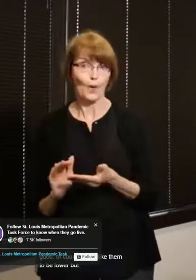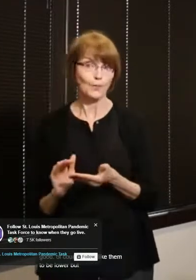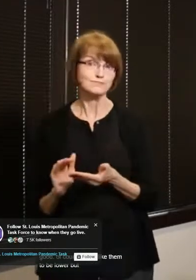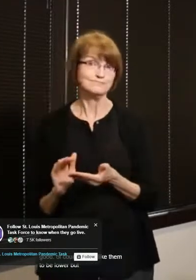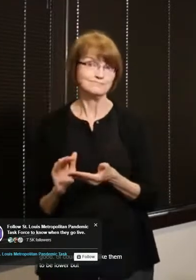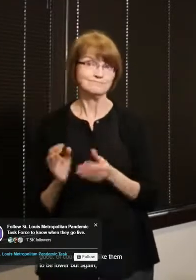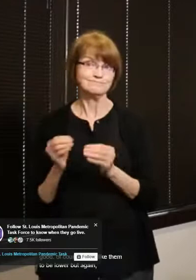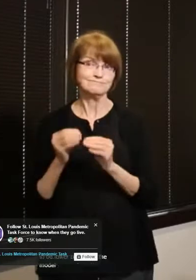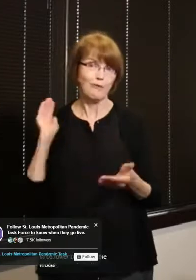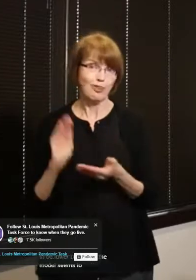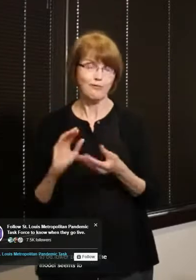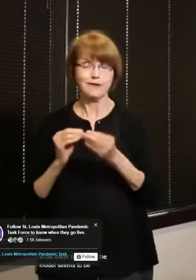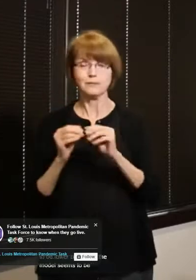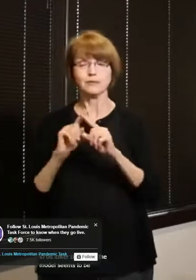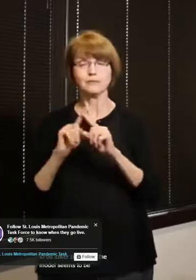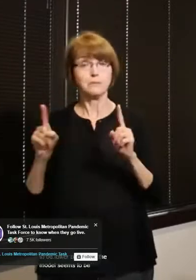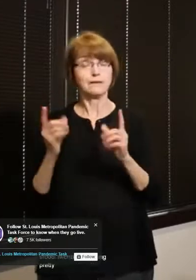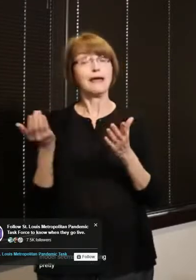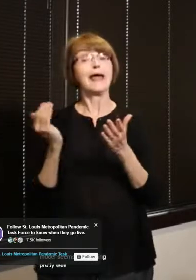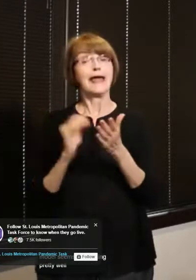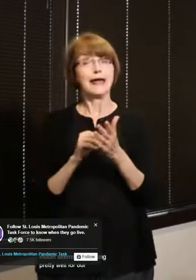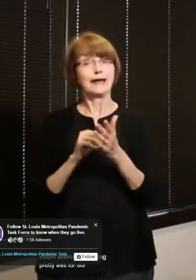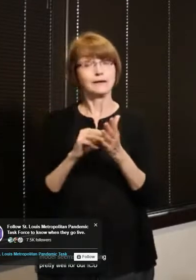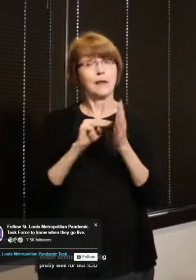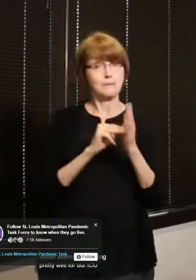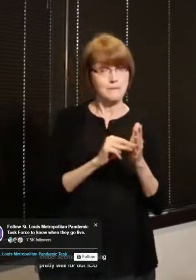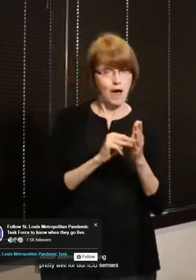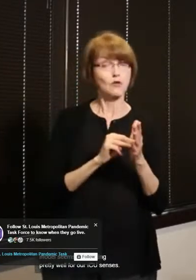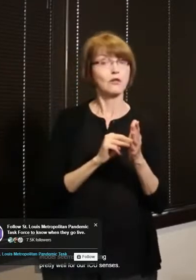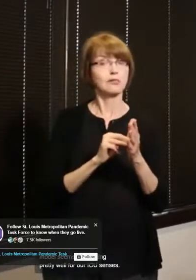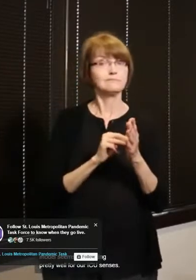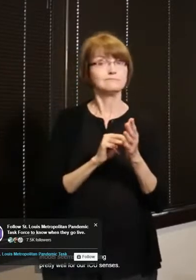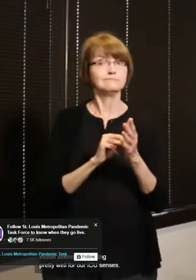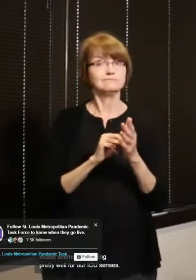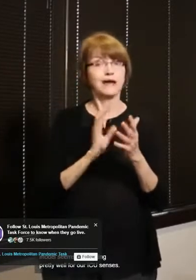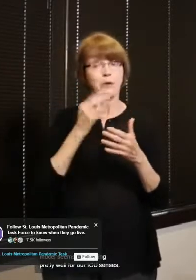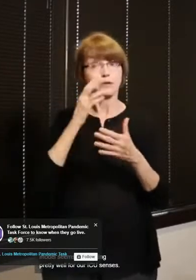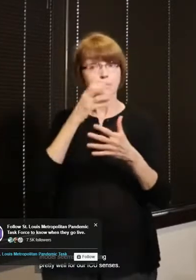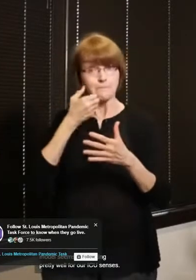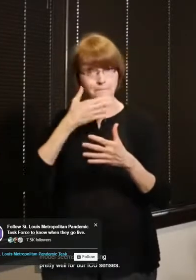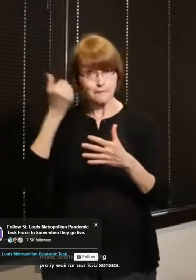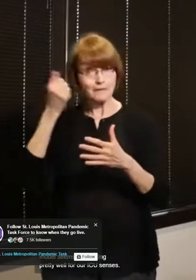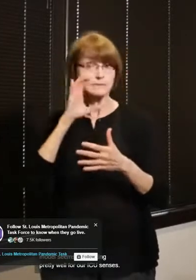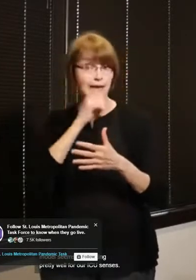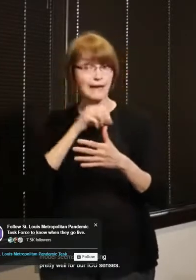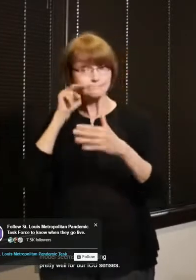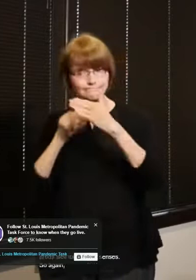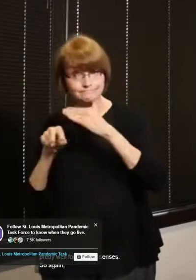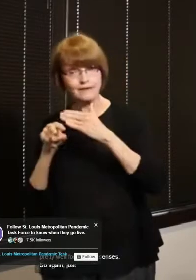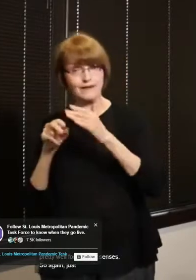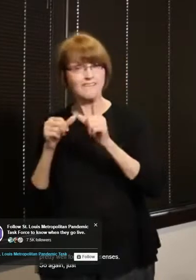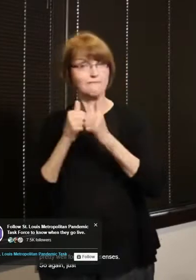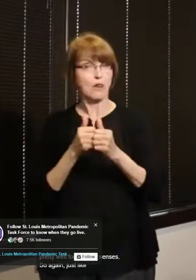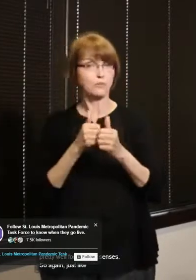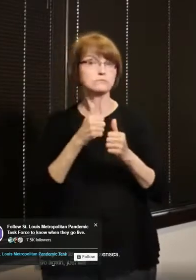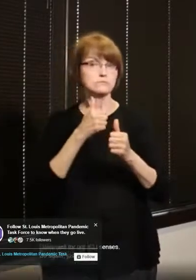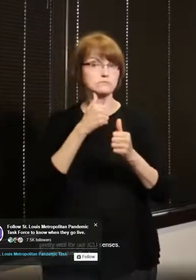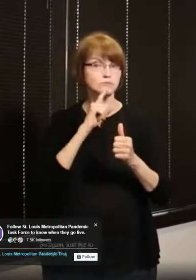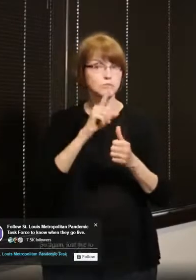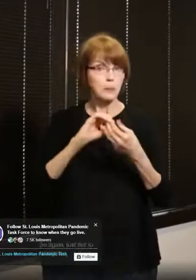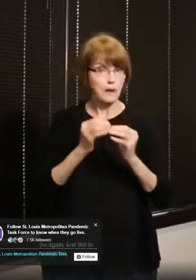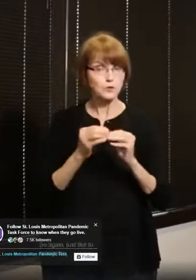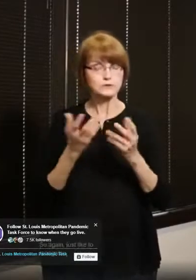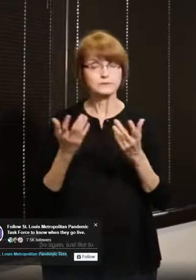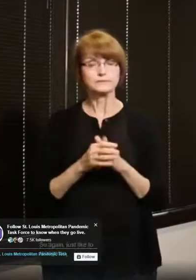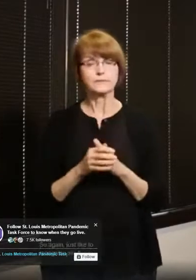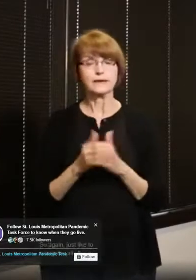the model seems to be fitting pretty well for our ICU census. So again, just like to recognize all of